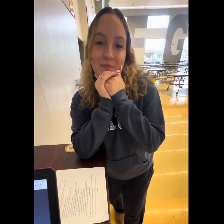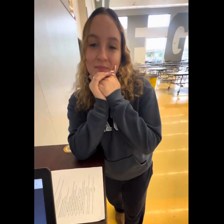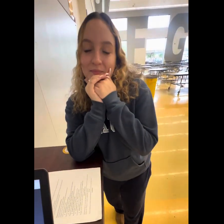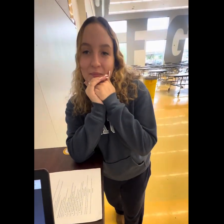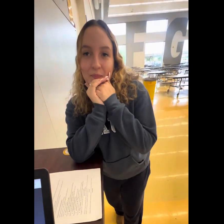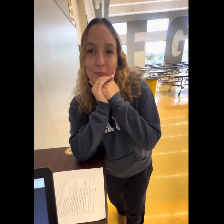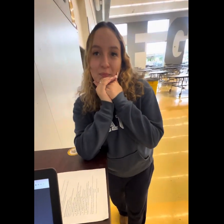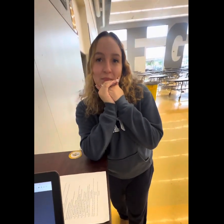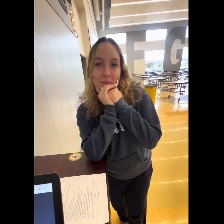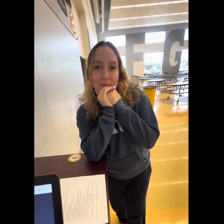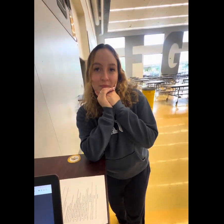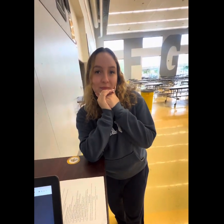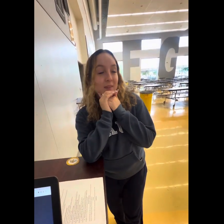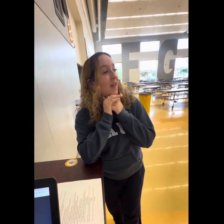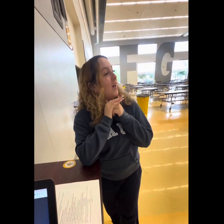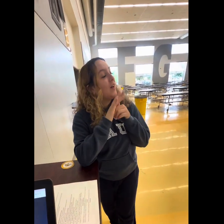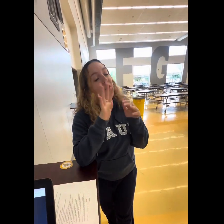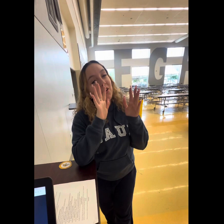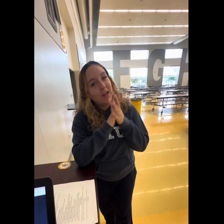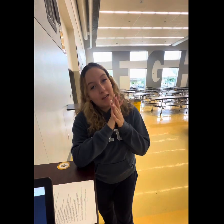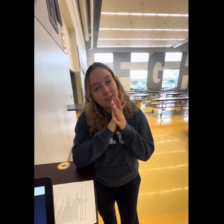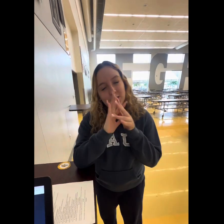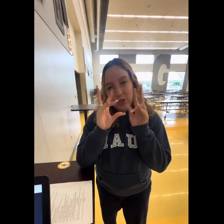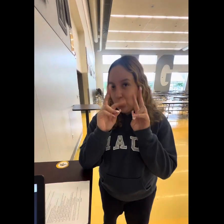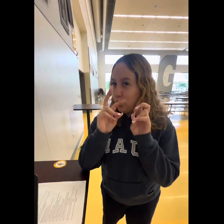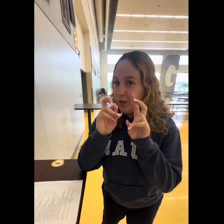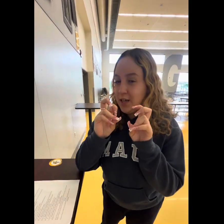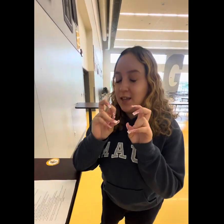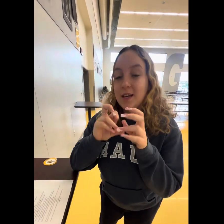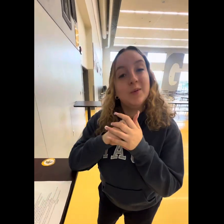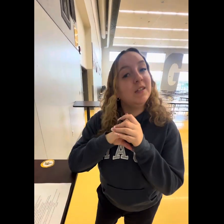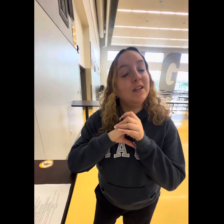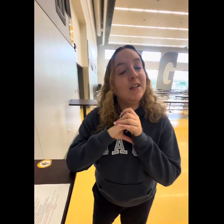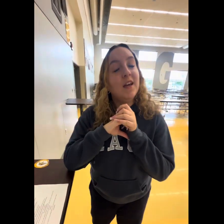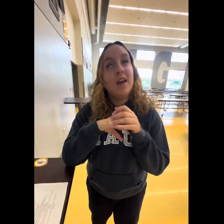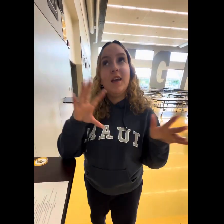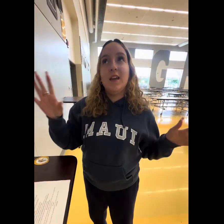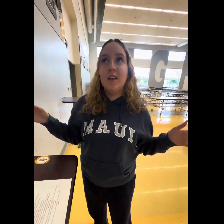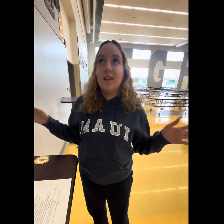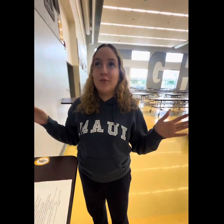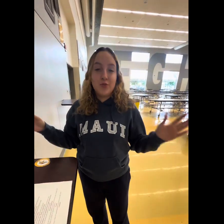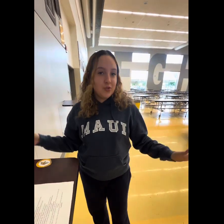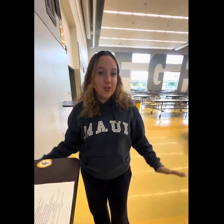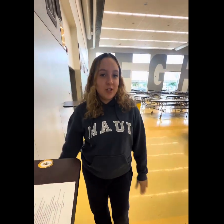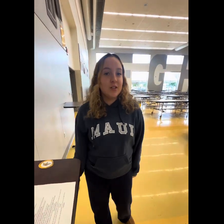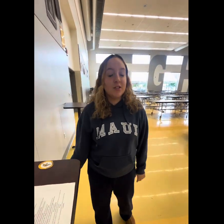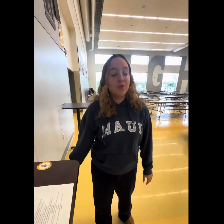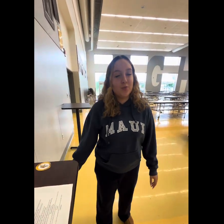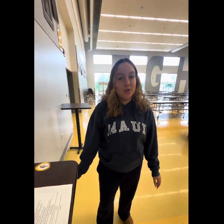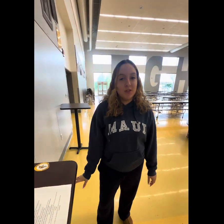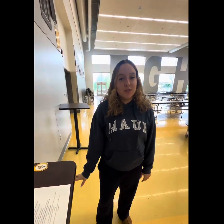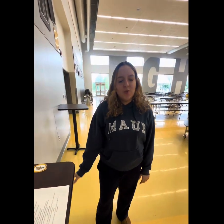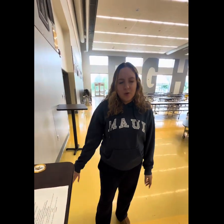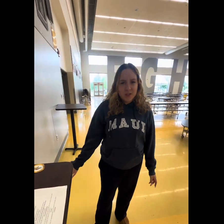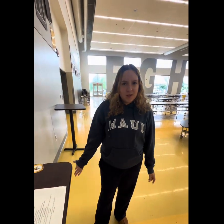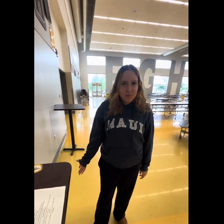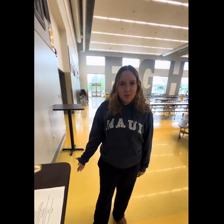did in junior English? Our last unit that we did in junior English was a work sample